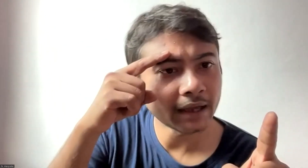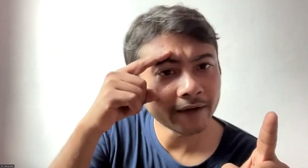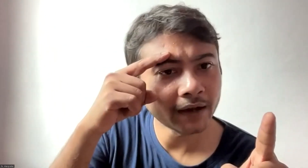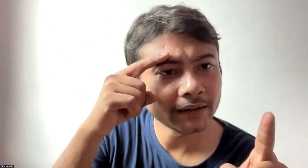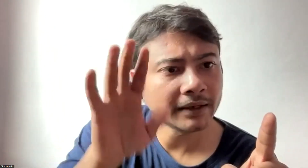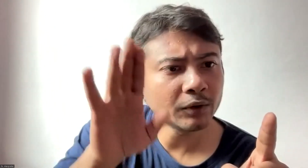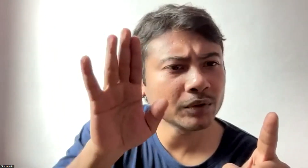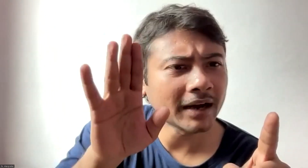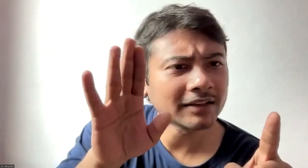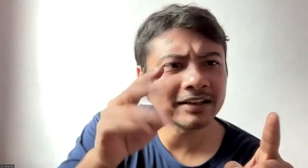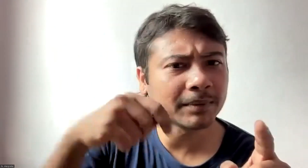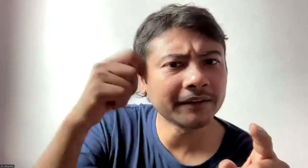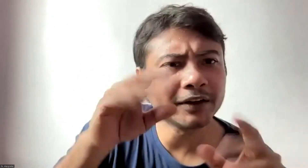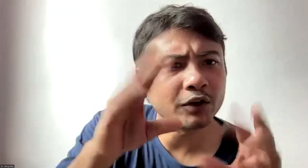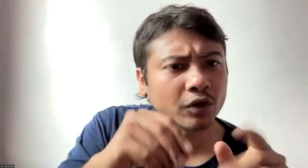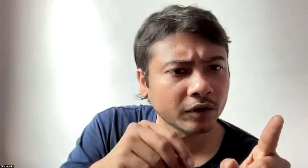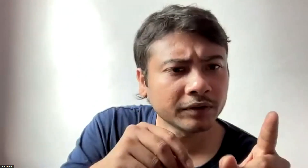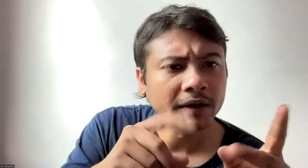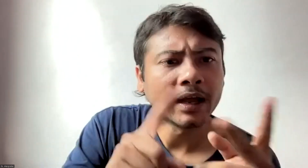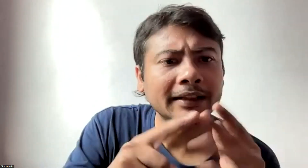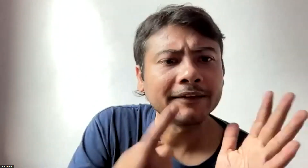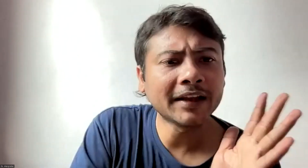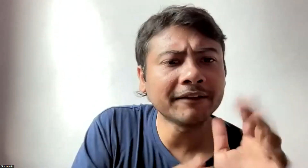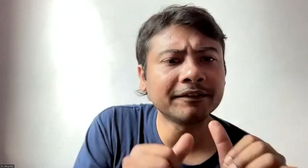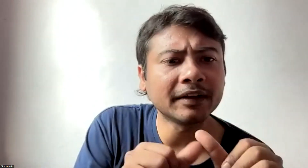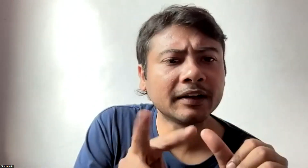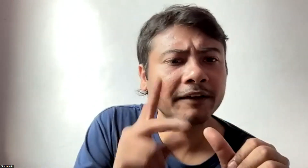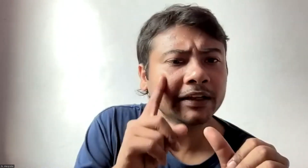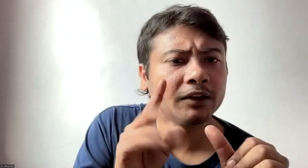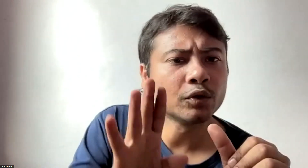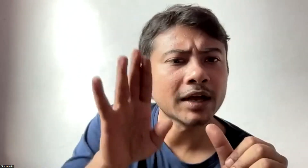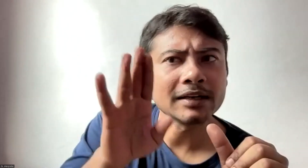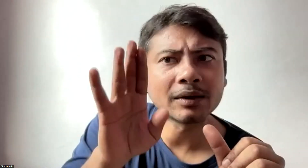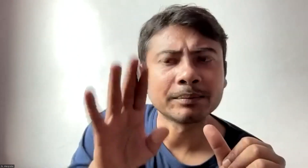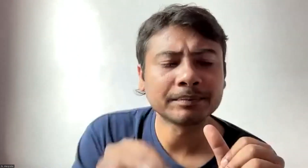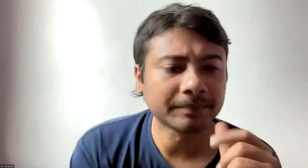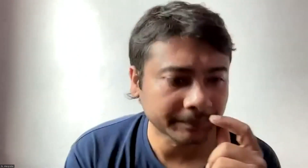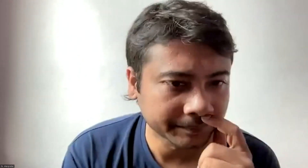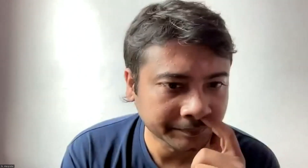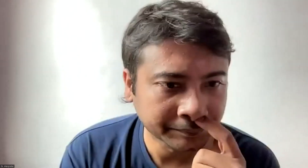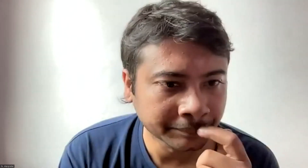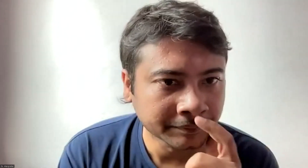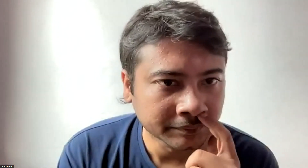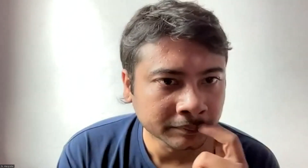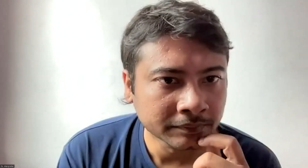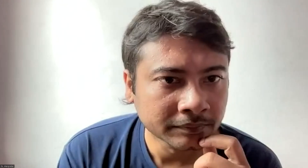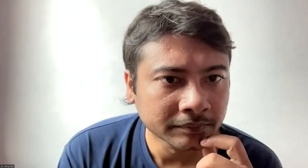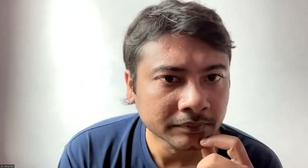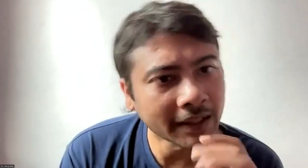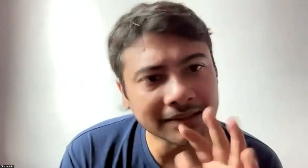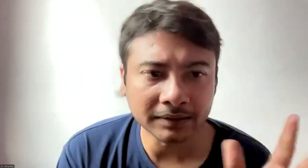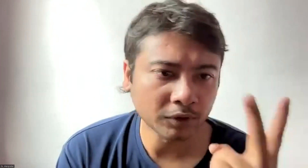Nandini, have Nandini whose hand is raised but her video is off. And then we have Ravi whose hand is up. Okay, that's it,